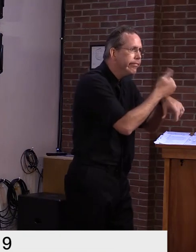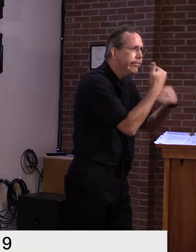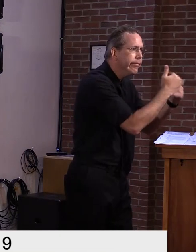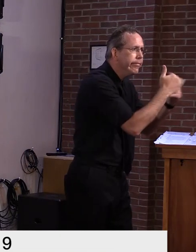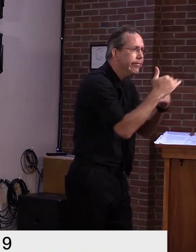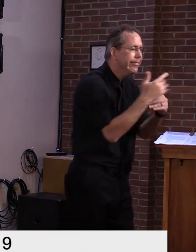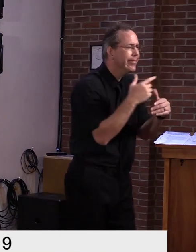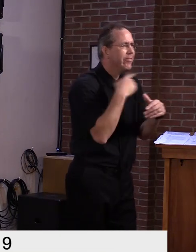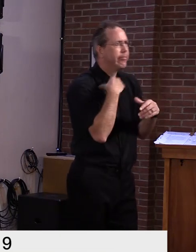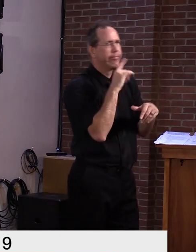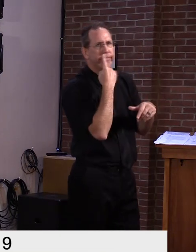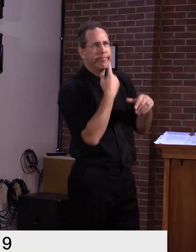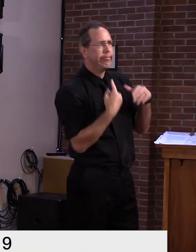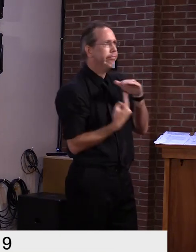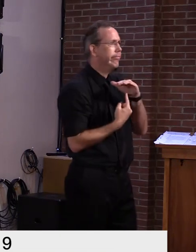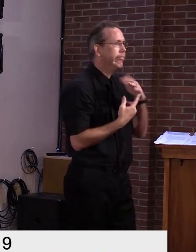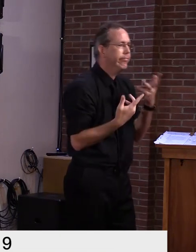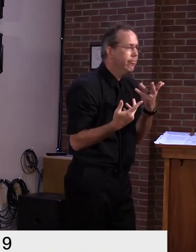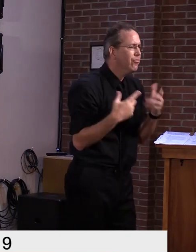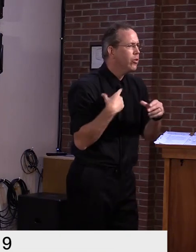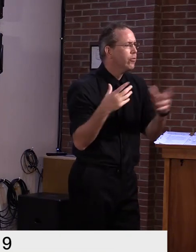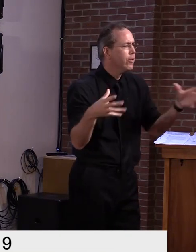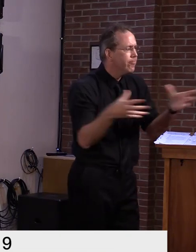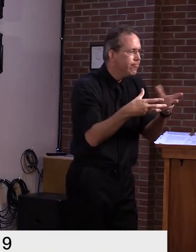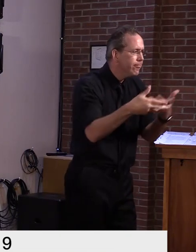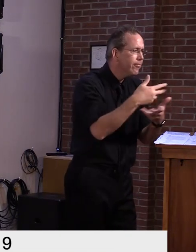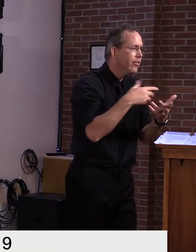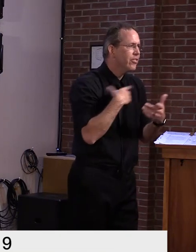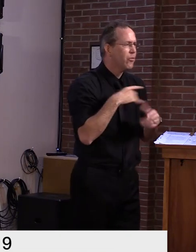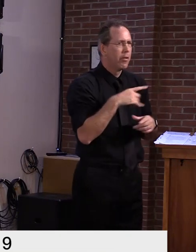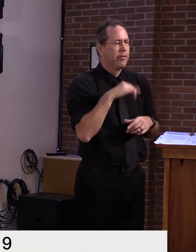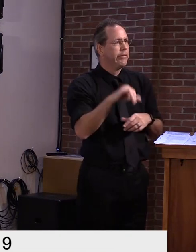adjustments, by the way, Kevin, if we have